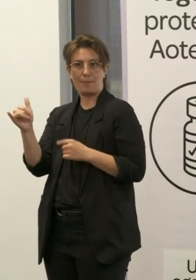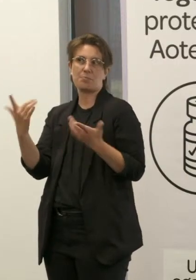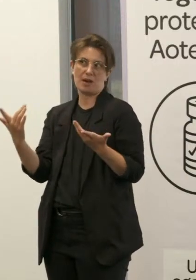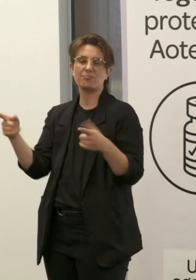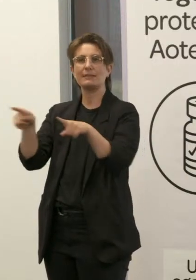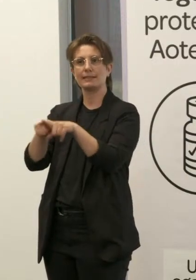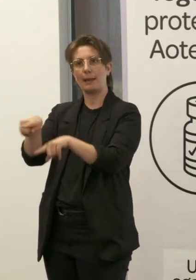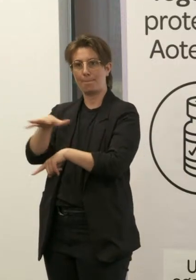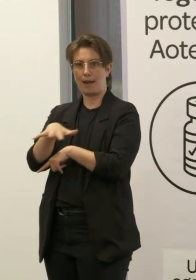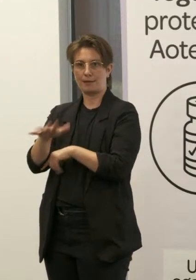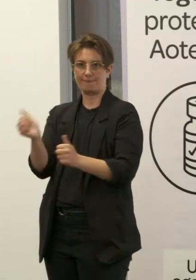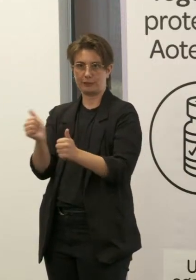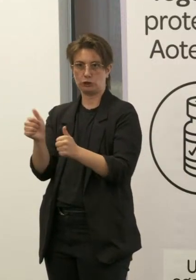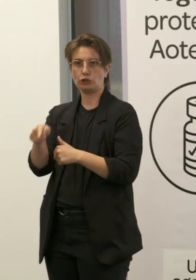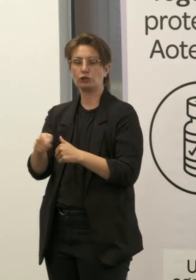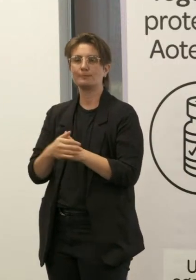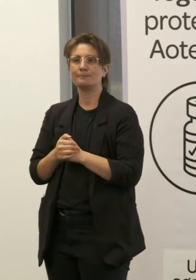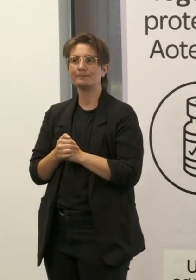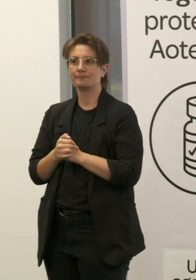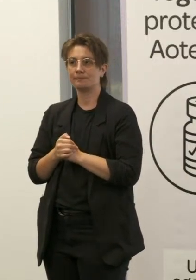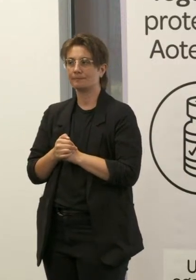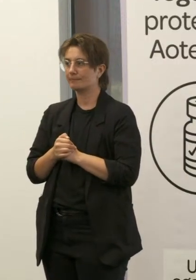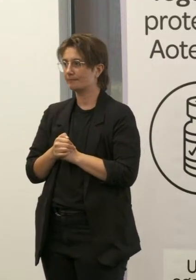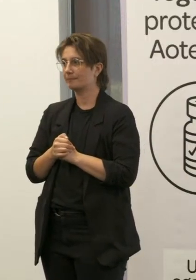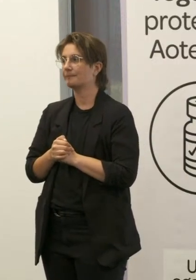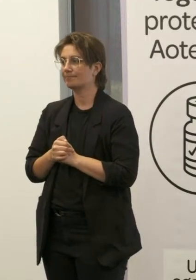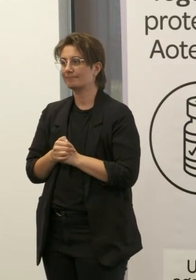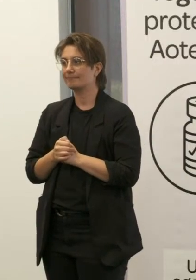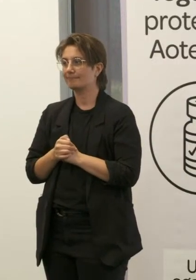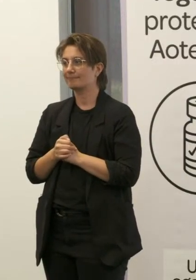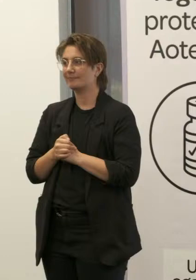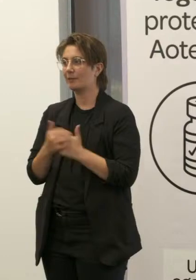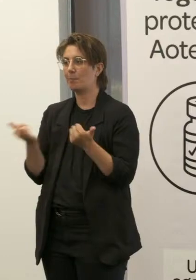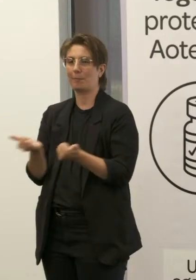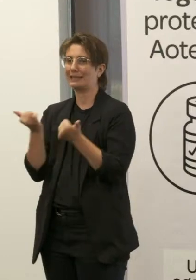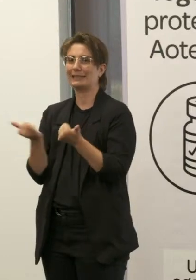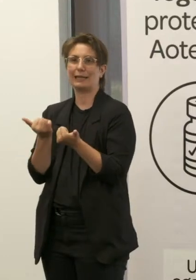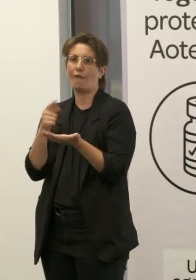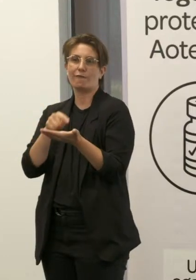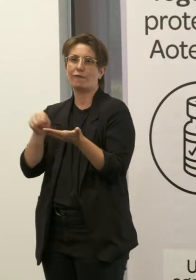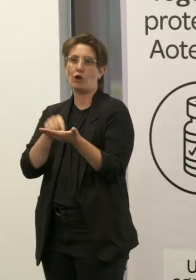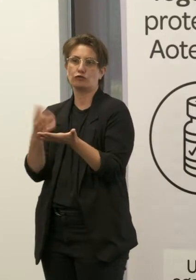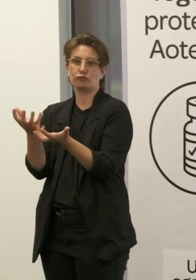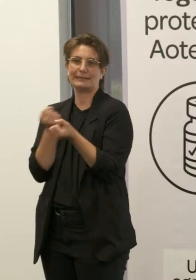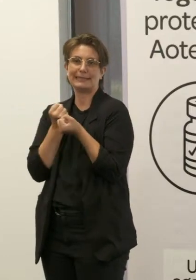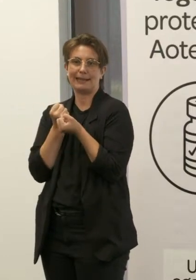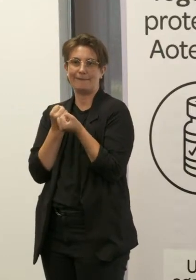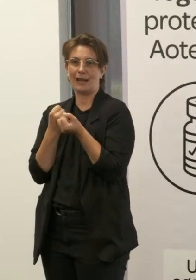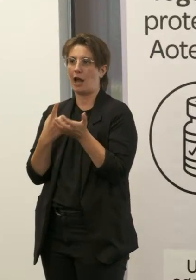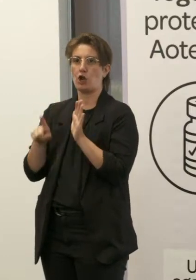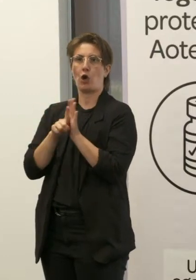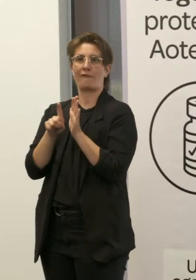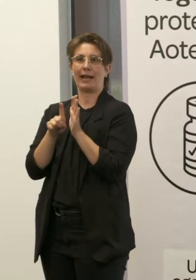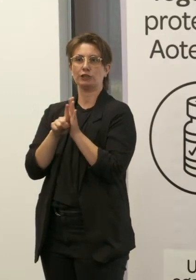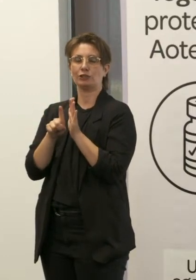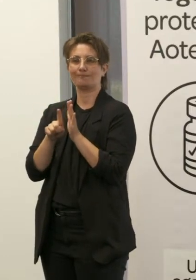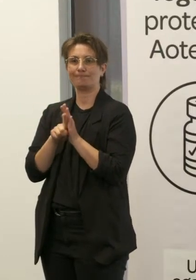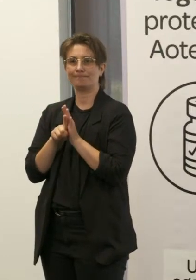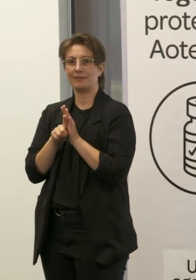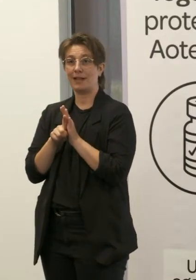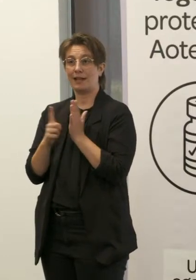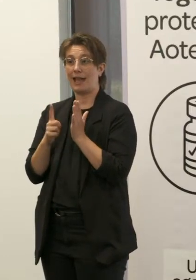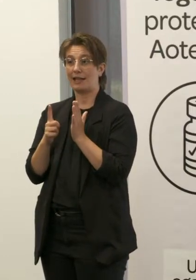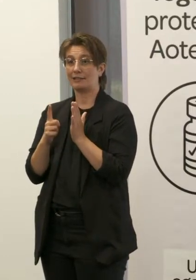devices received a Bluetooth notification during that month. And about a third of those resulted in people calling